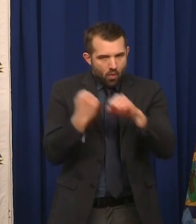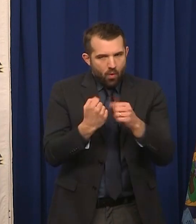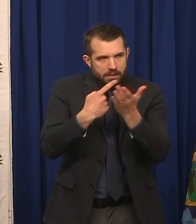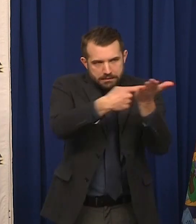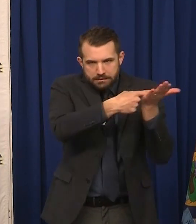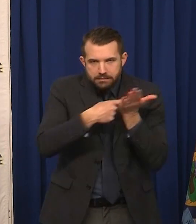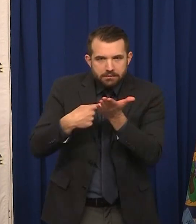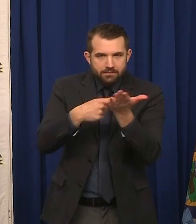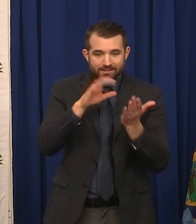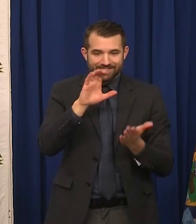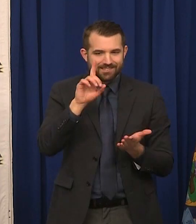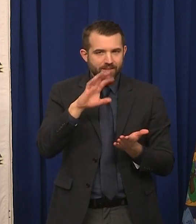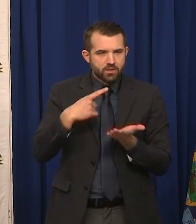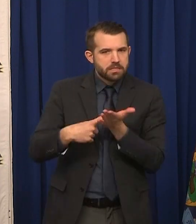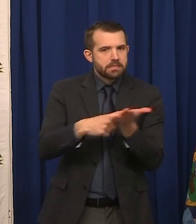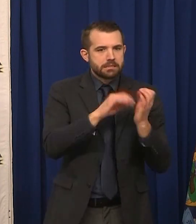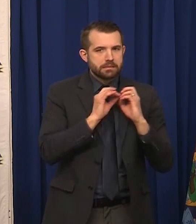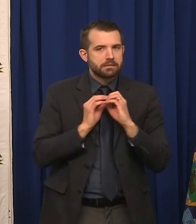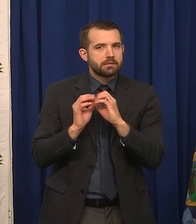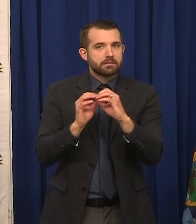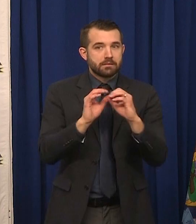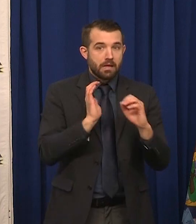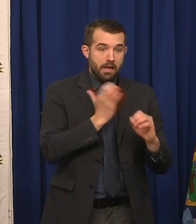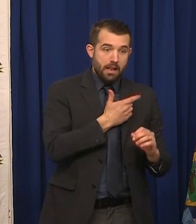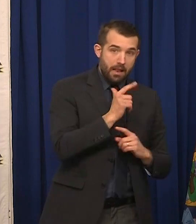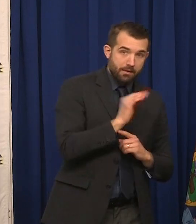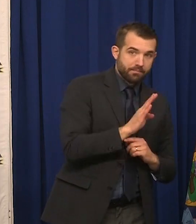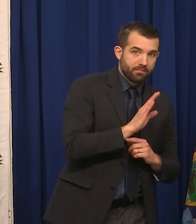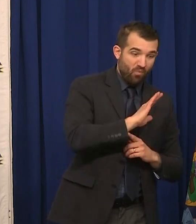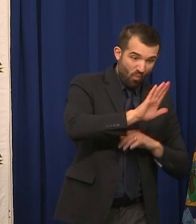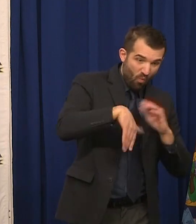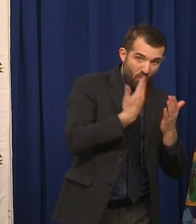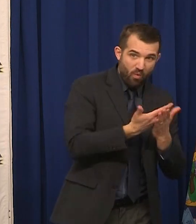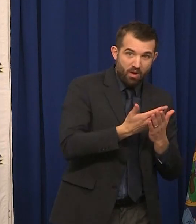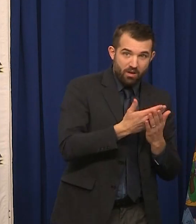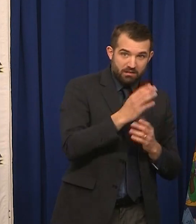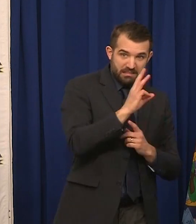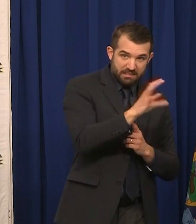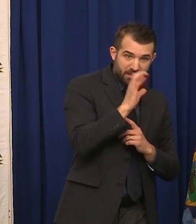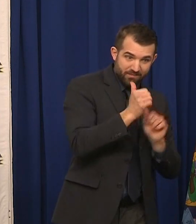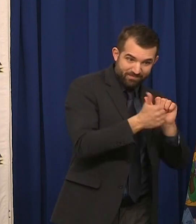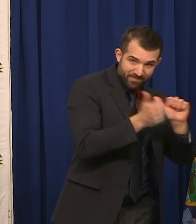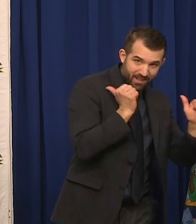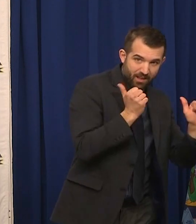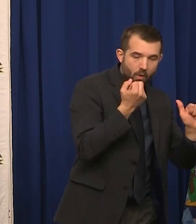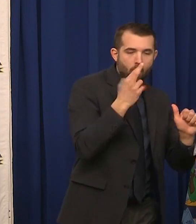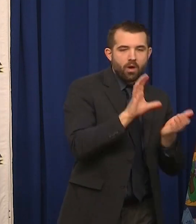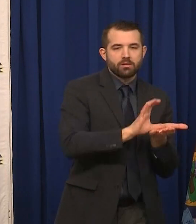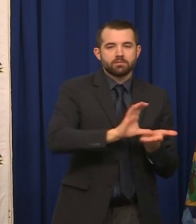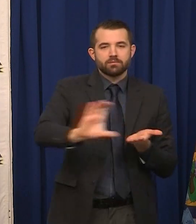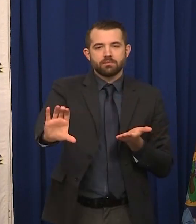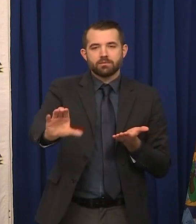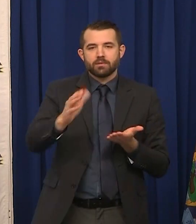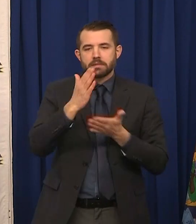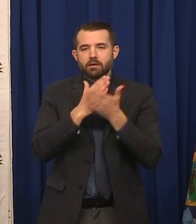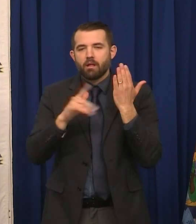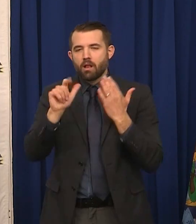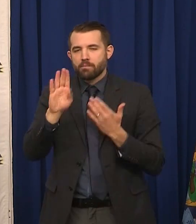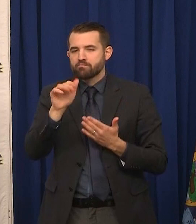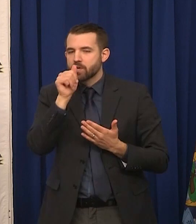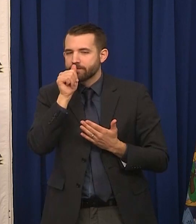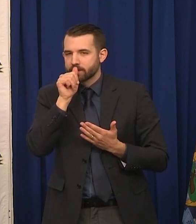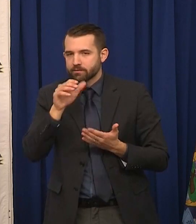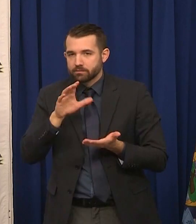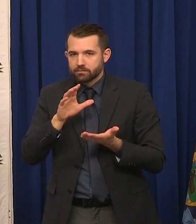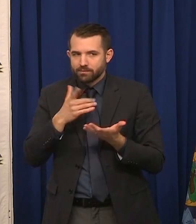about whether we should just use our laboratory to clear out this backlog. And there are a couple of reasons. The first is we continue